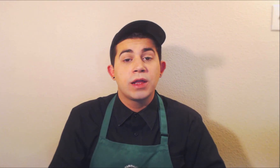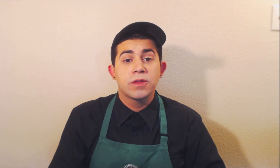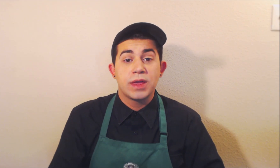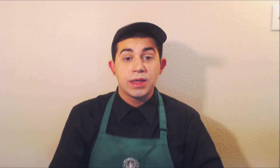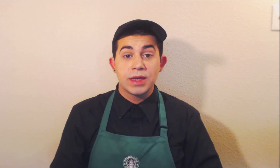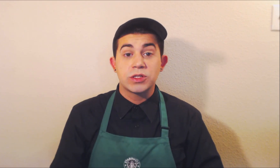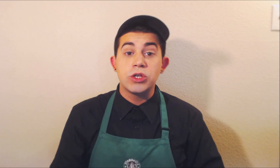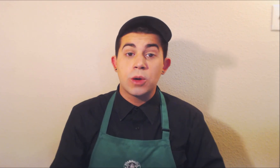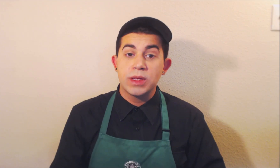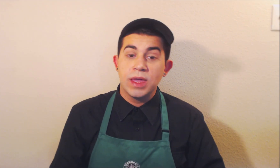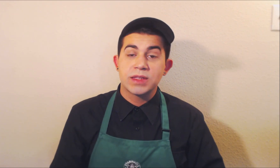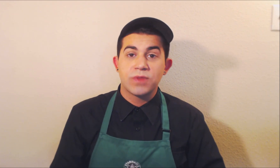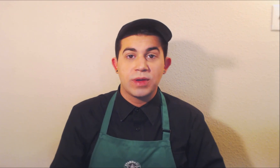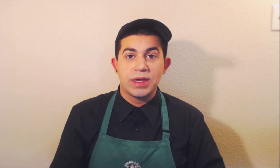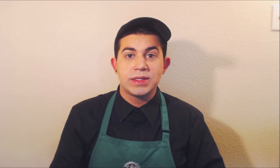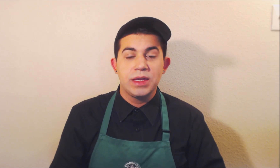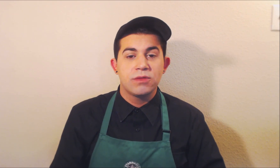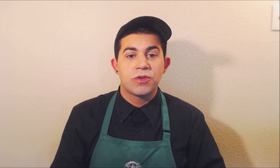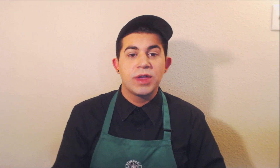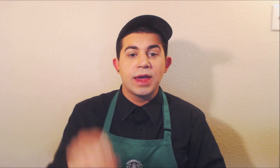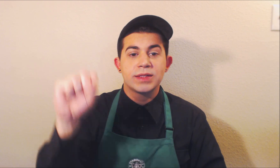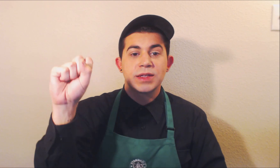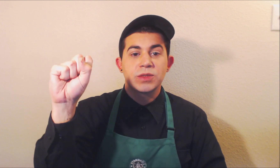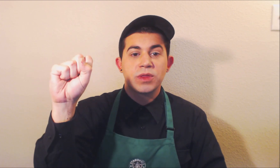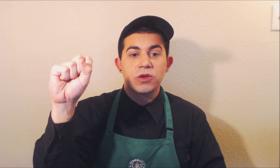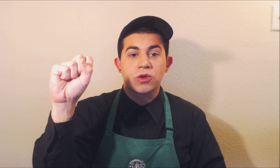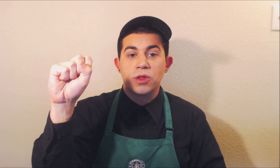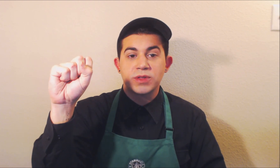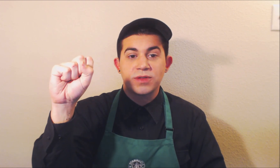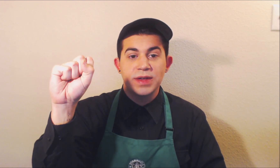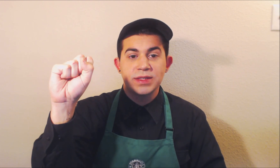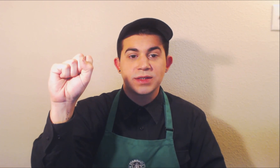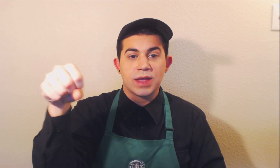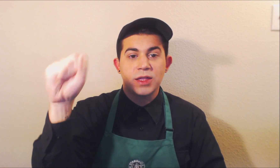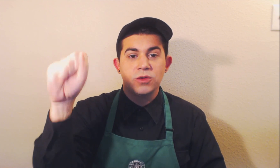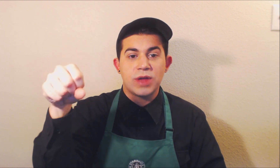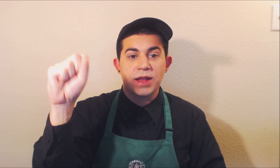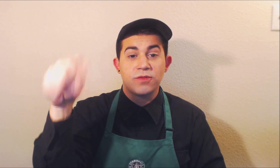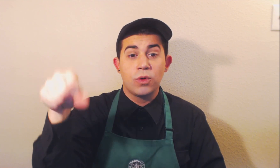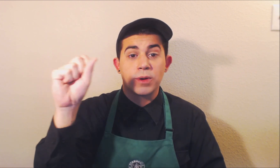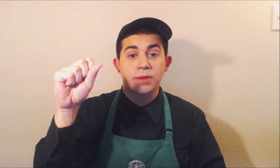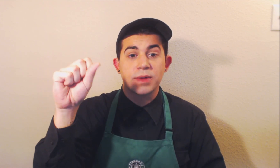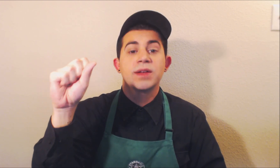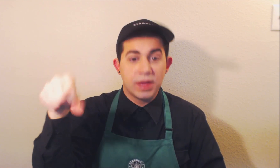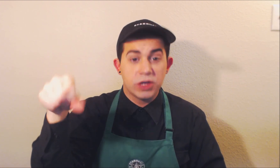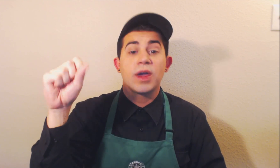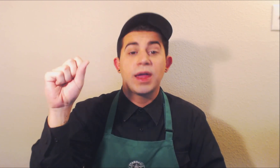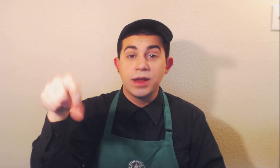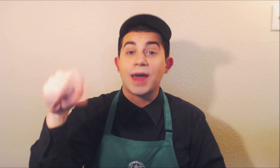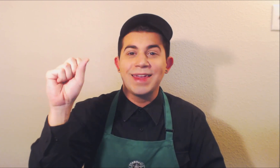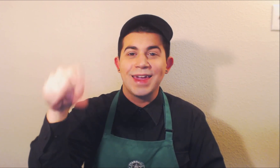Another thing is no and yes, very easy. For yes, it's with your closed fist and you nod it forward, kind of like your head nodding